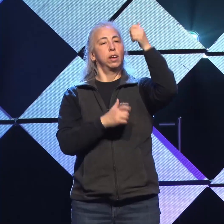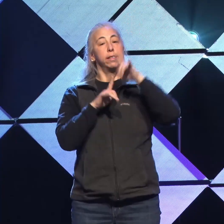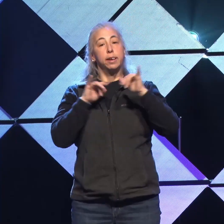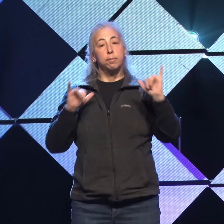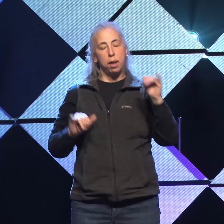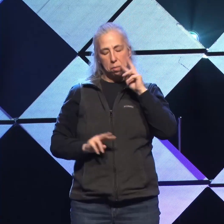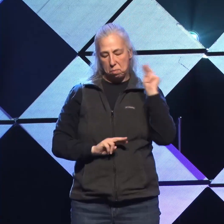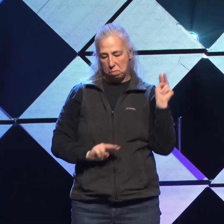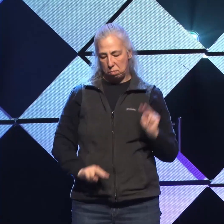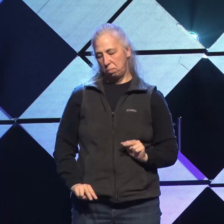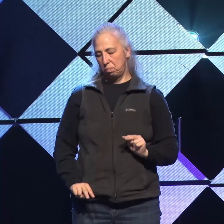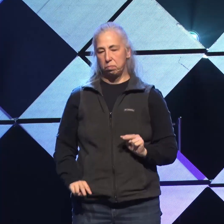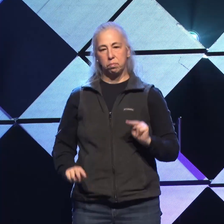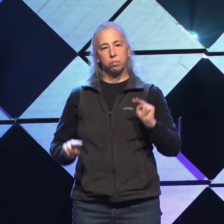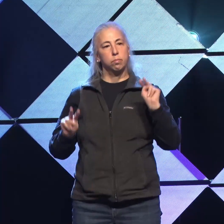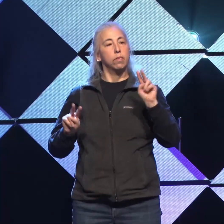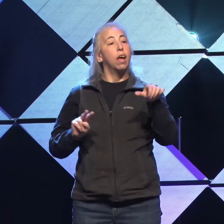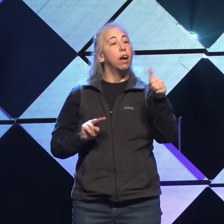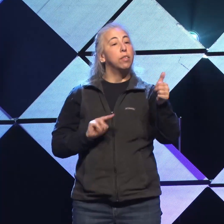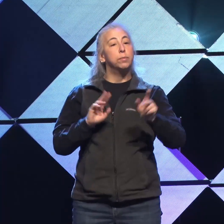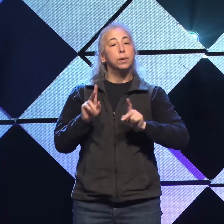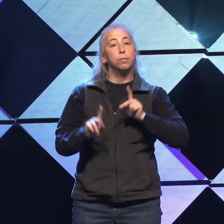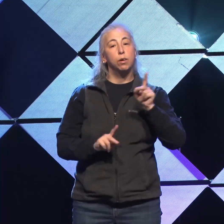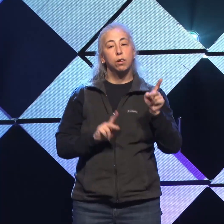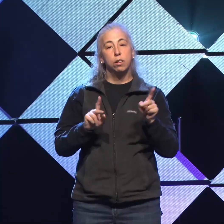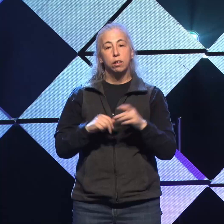everyone else, especially the so-called,